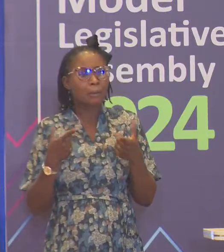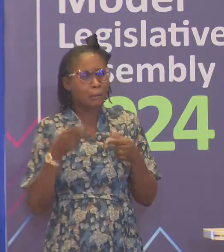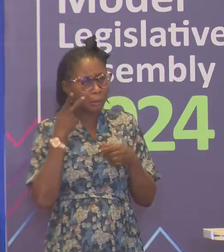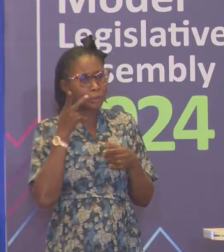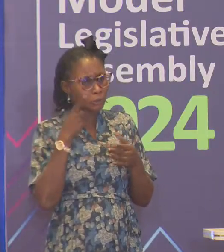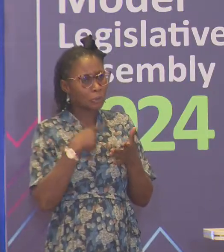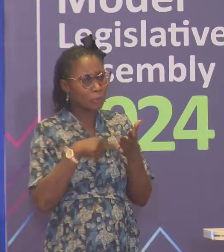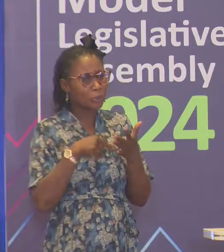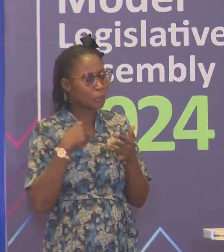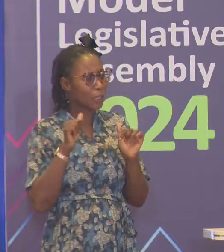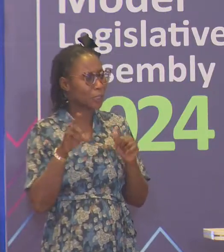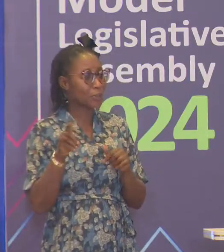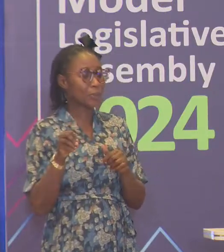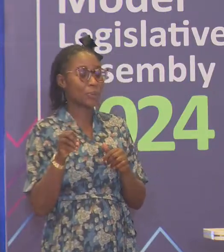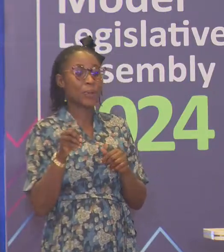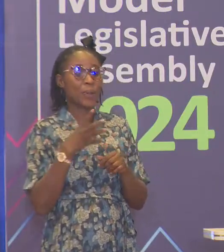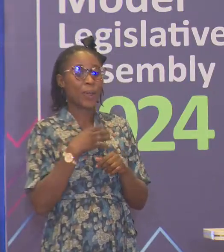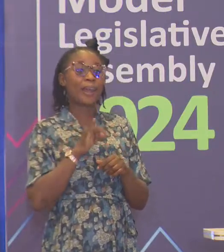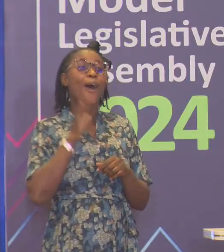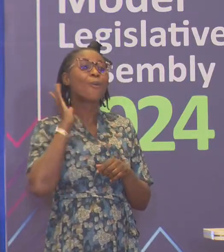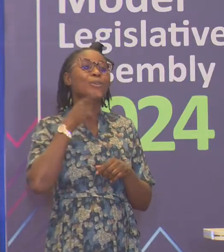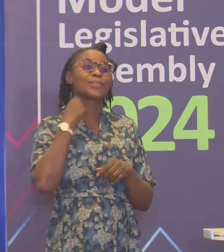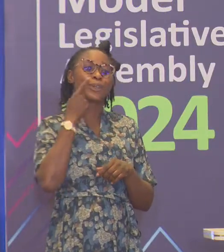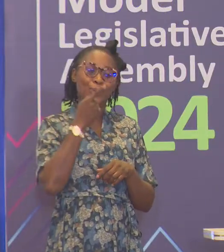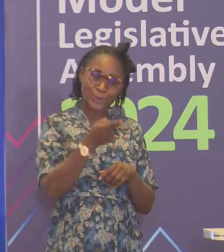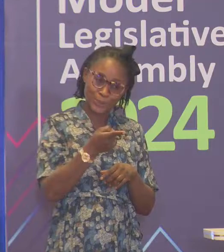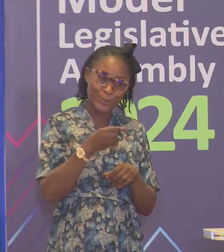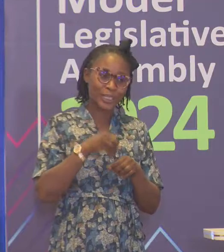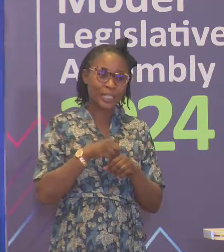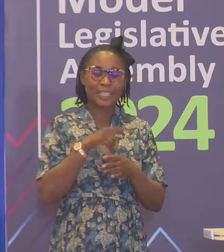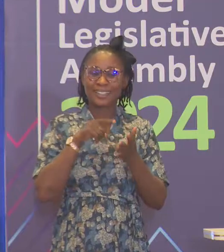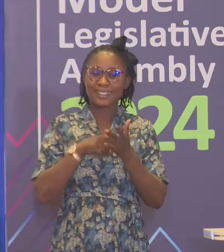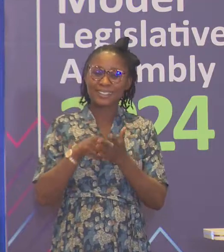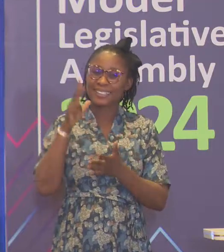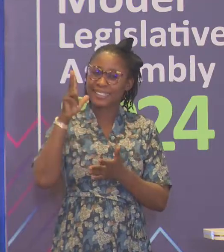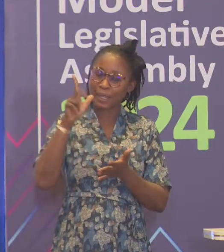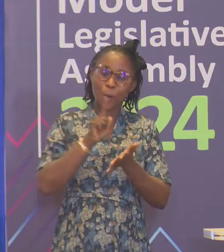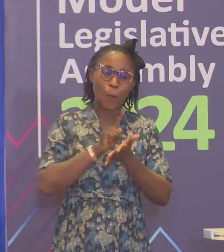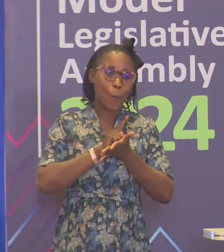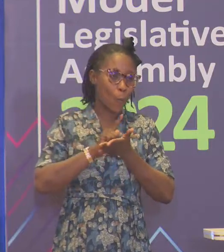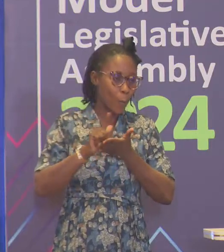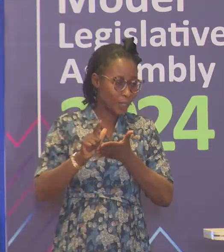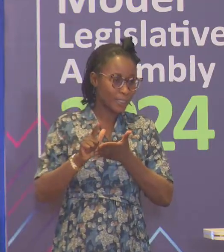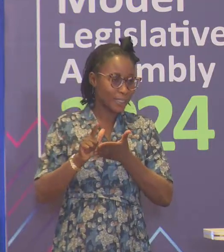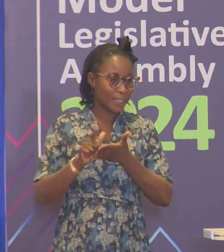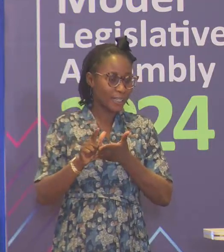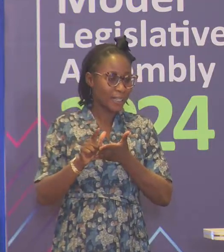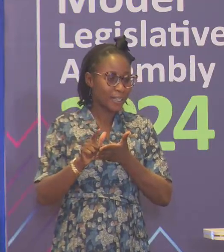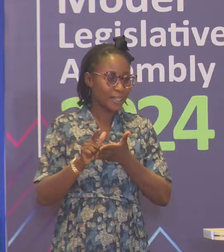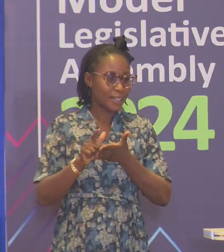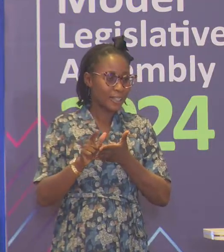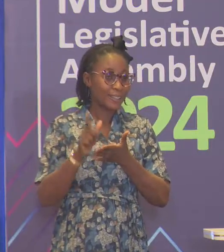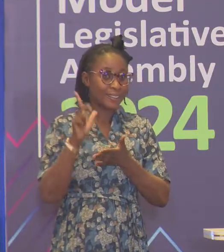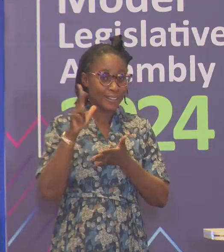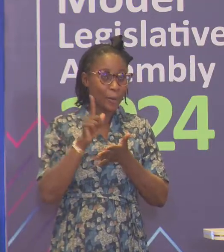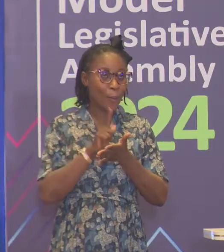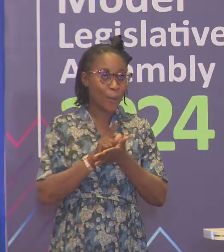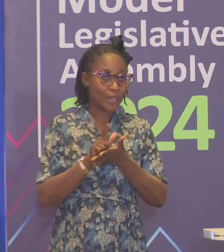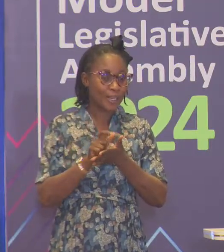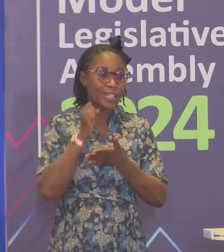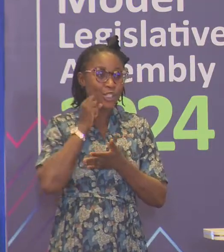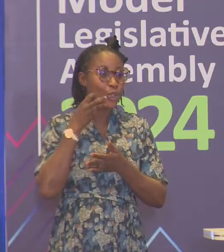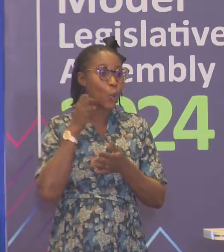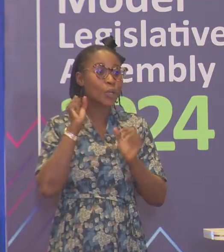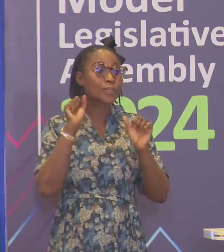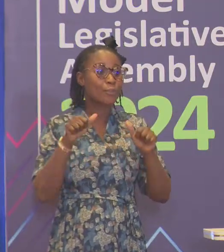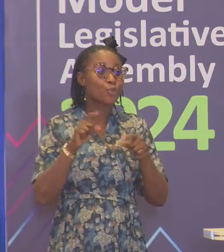can do. And I will tell you, within 3 weeks, Within the 3 weeks, she was